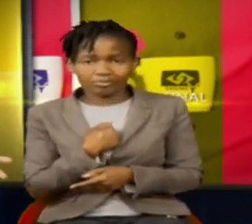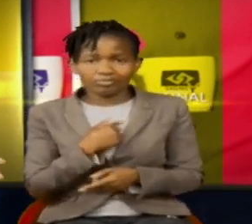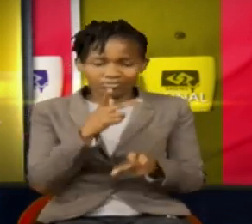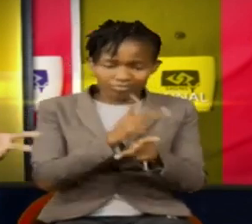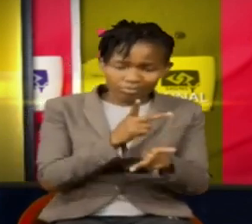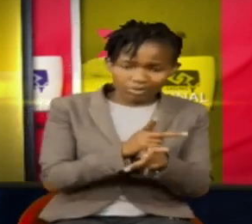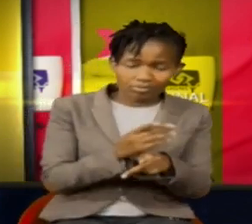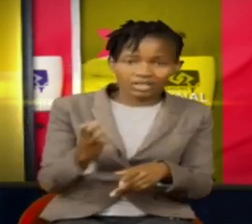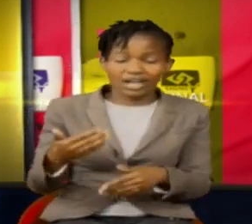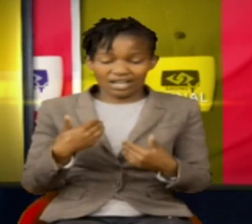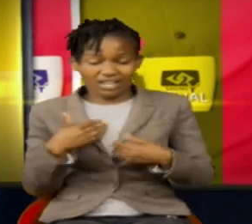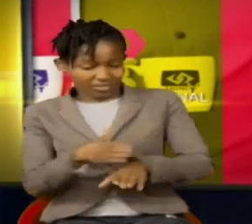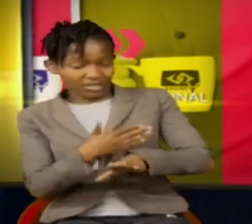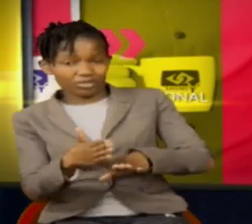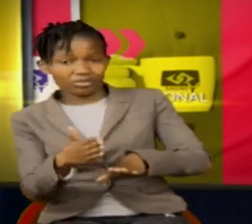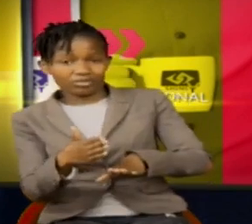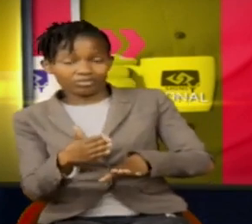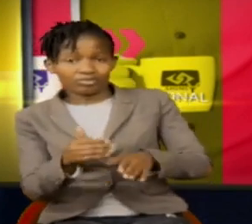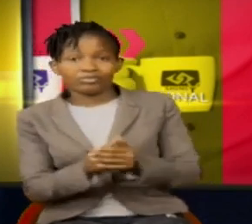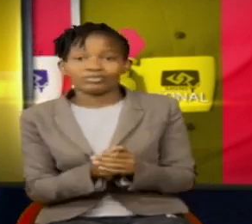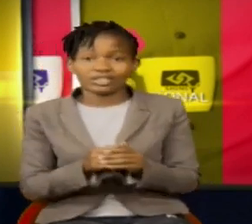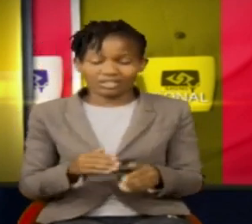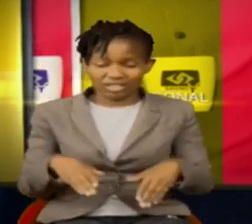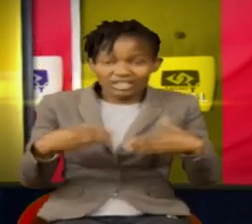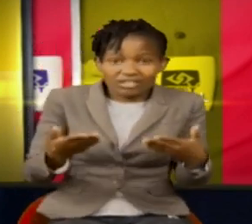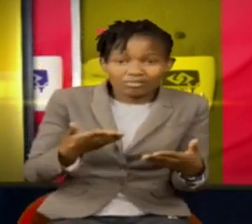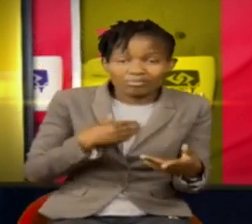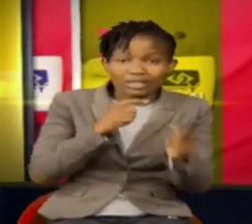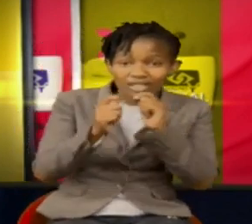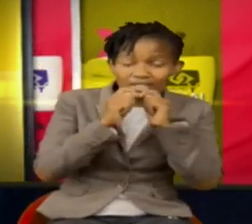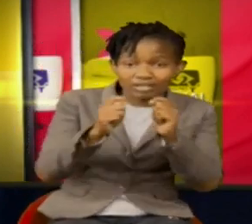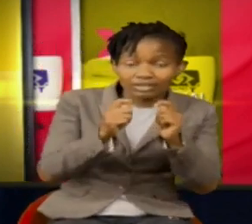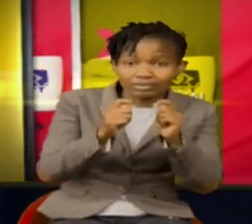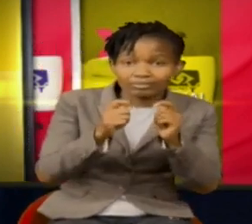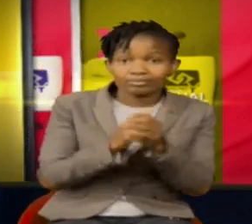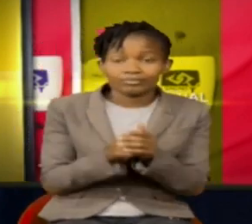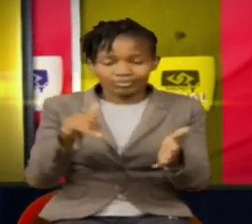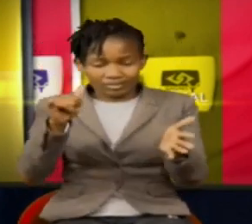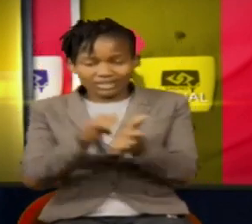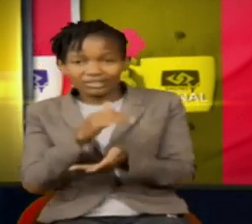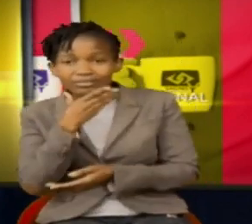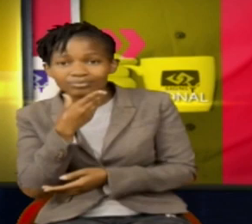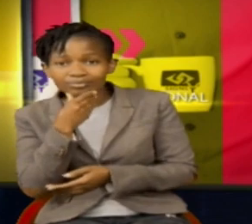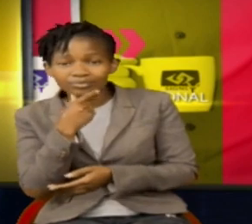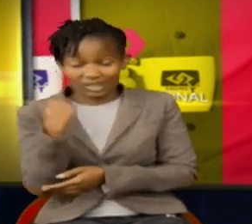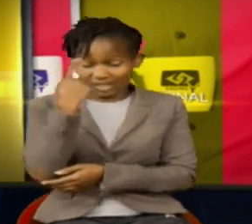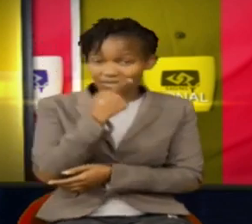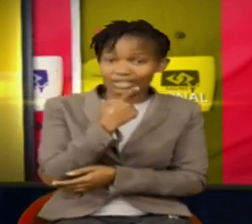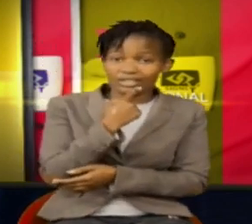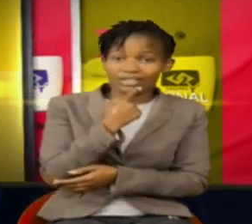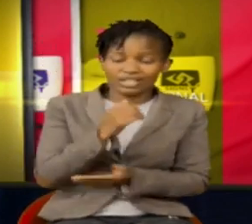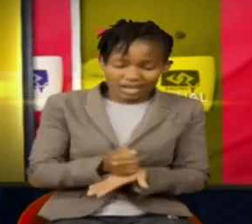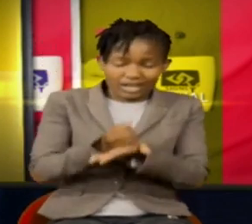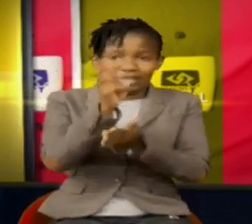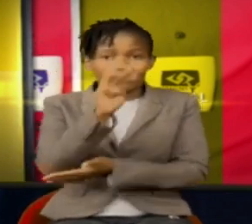me on this, have a song, put me on this station, give me an interview, give me a job, things like that. So I'm that guy who's in their face,